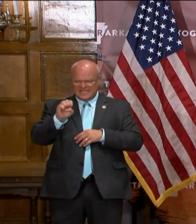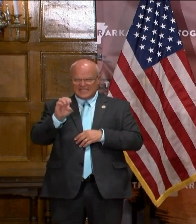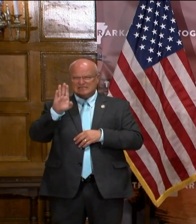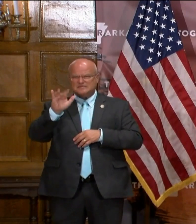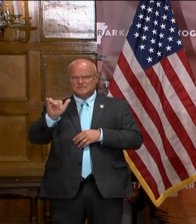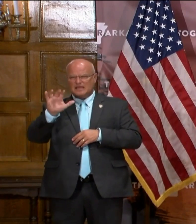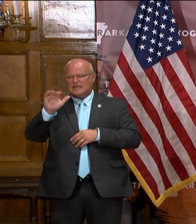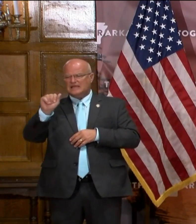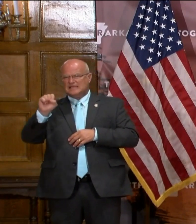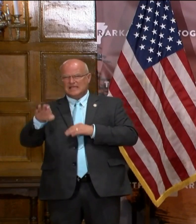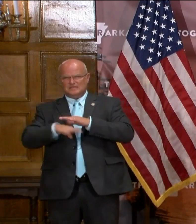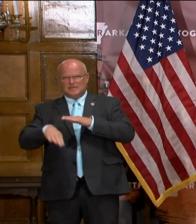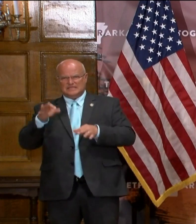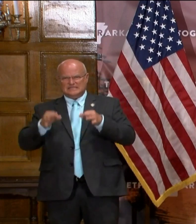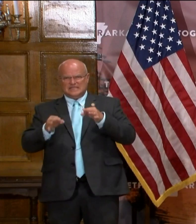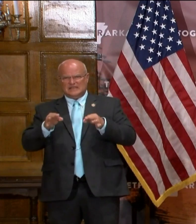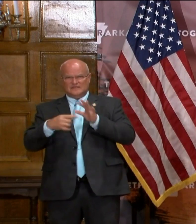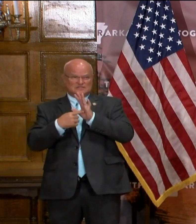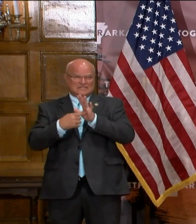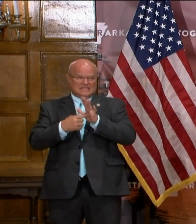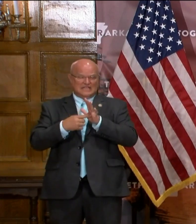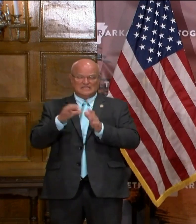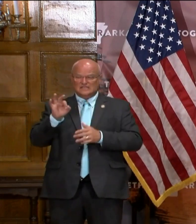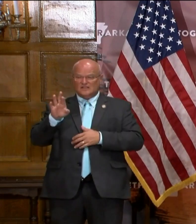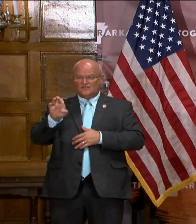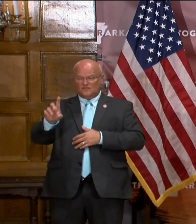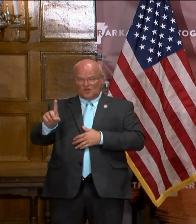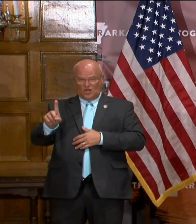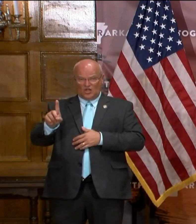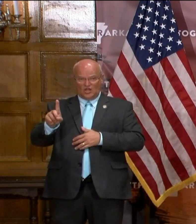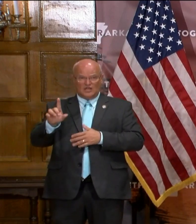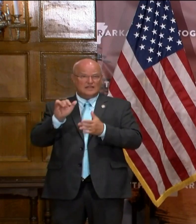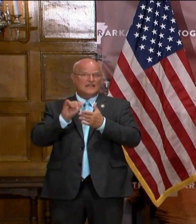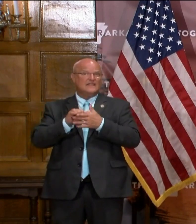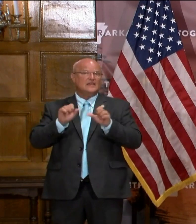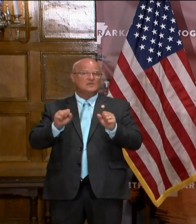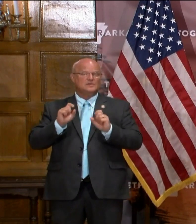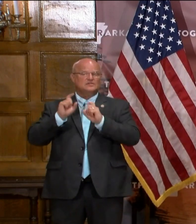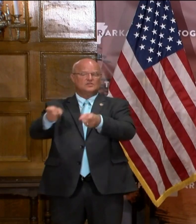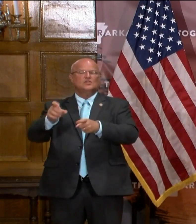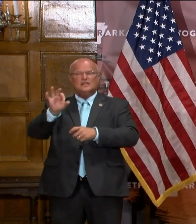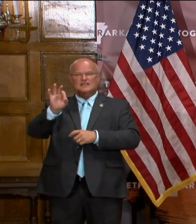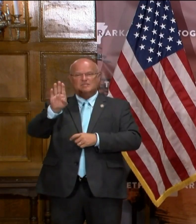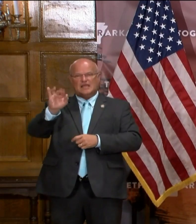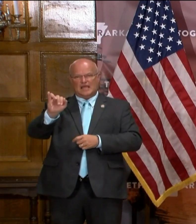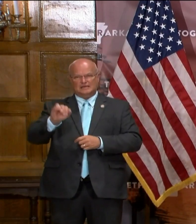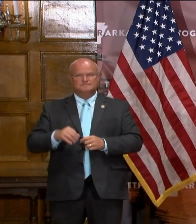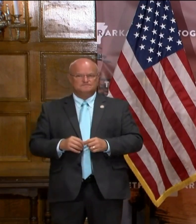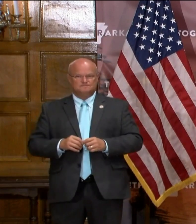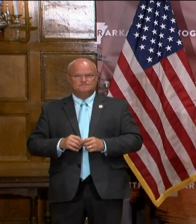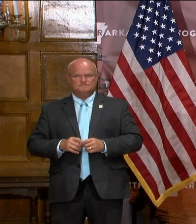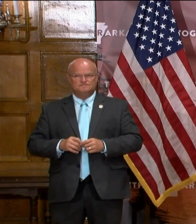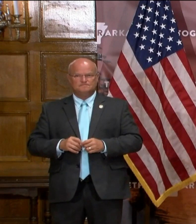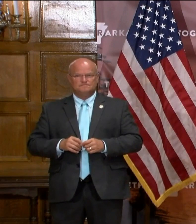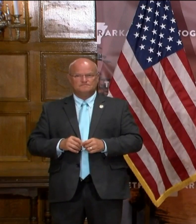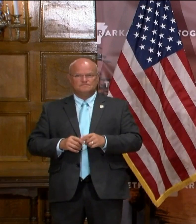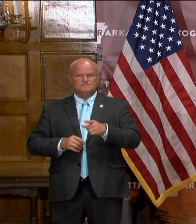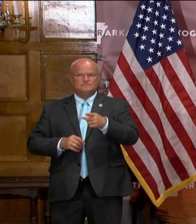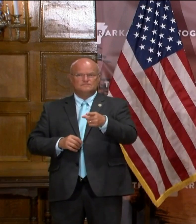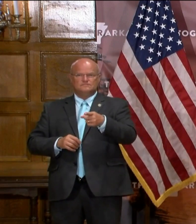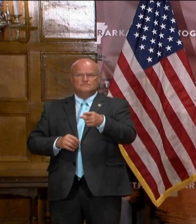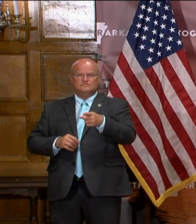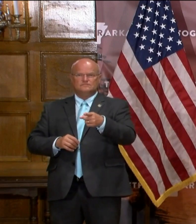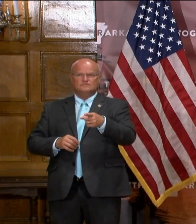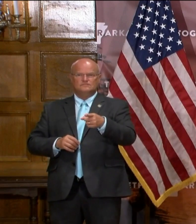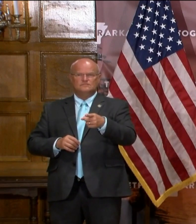case-by-case basis. If there's indications of fraud, that could be turned over to the FBI. Governor,